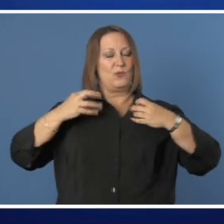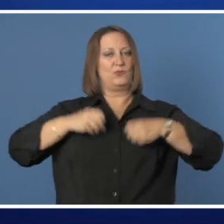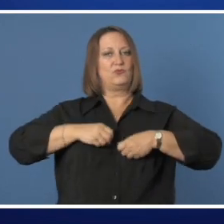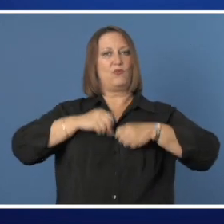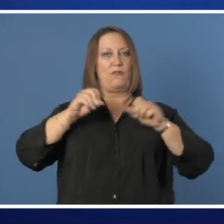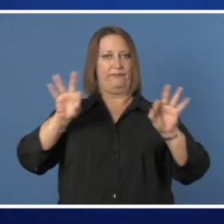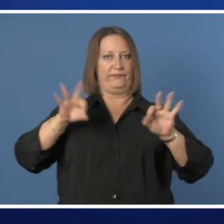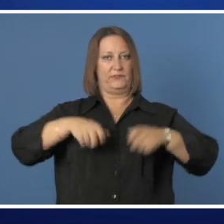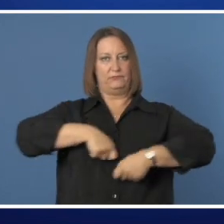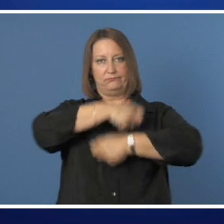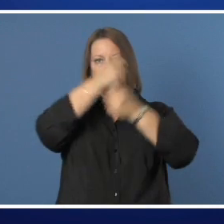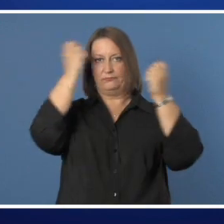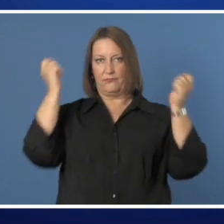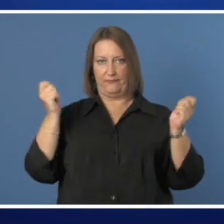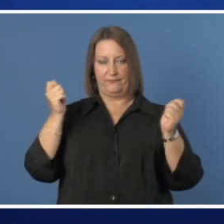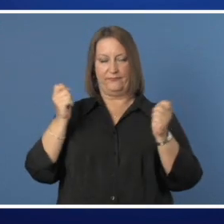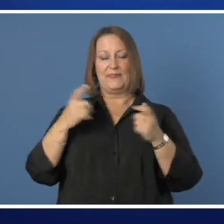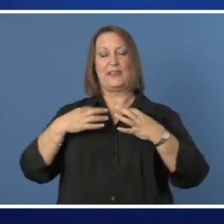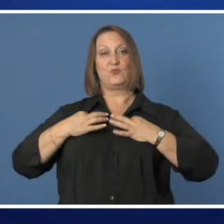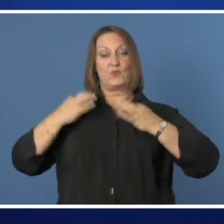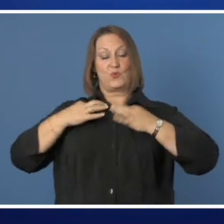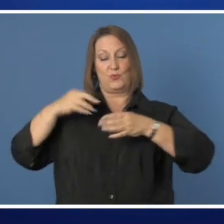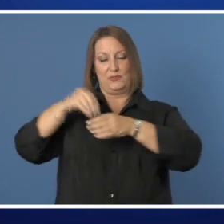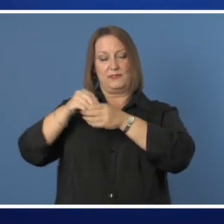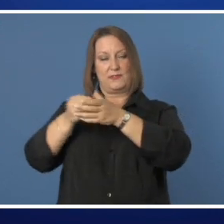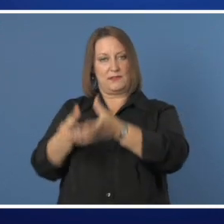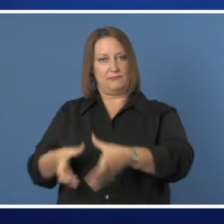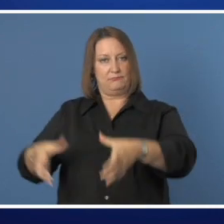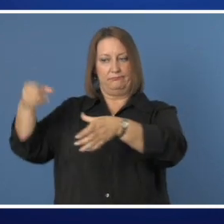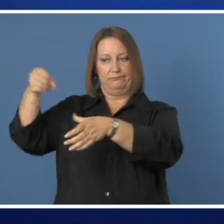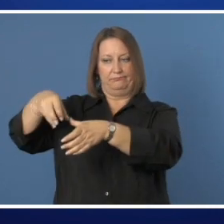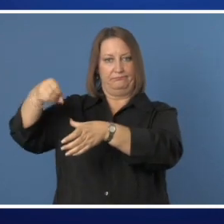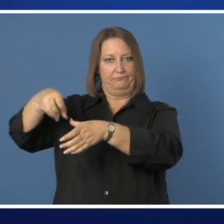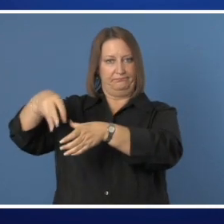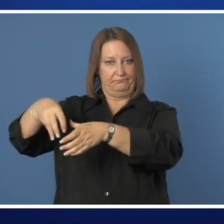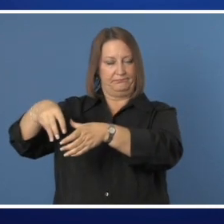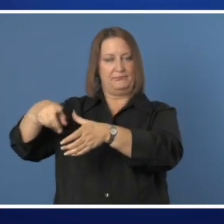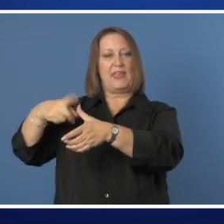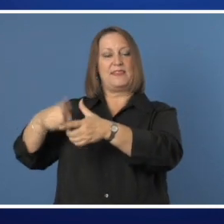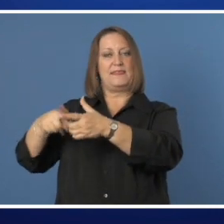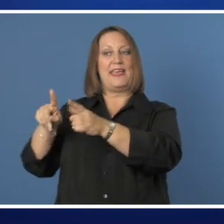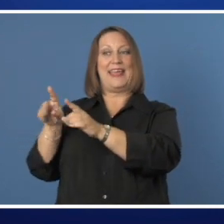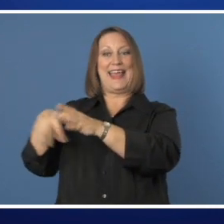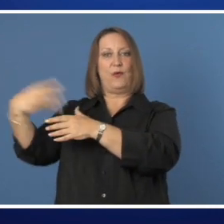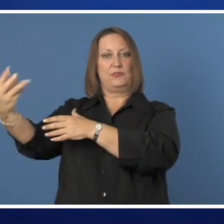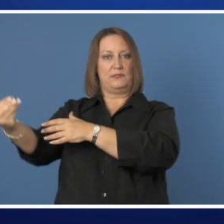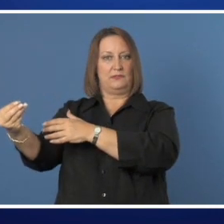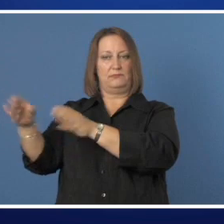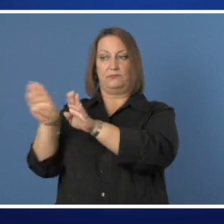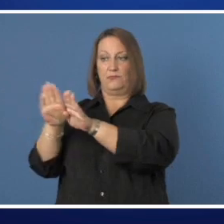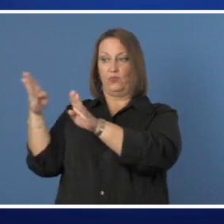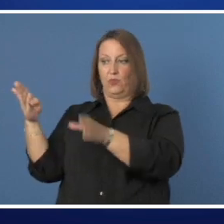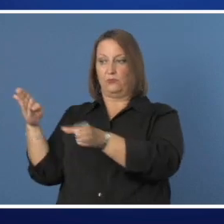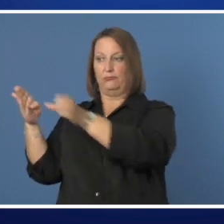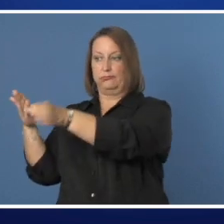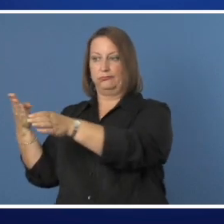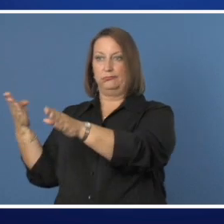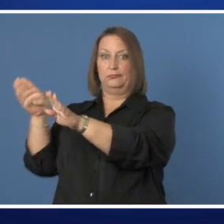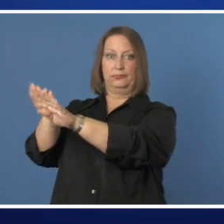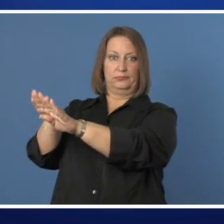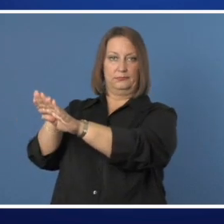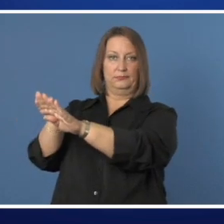place outdoors in a container, and shower as